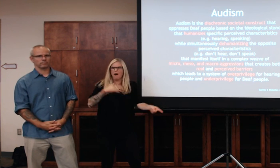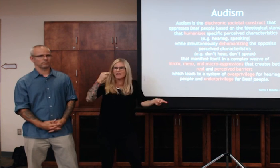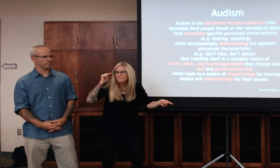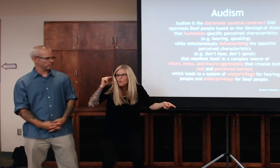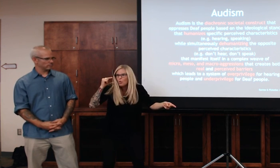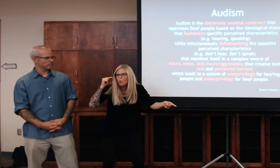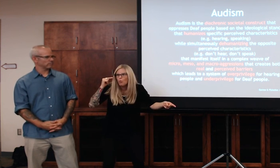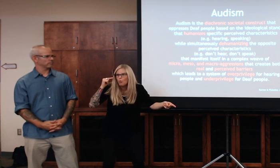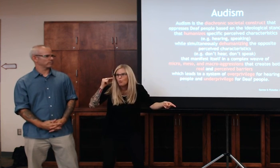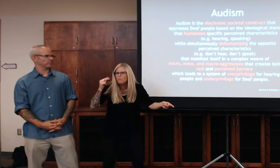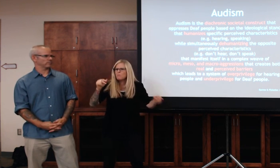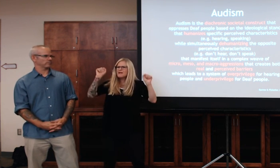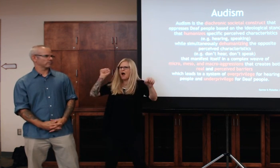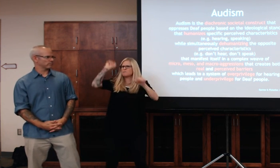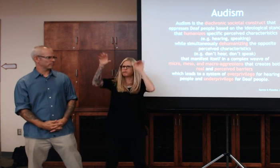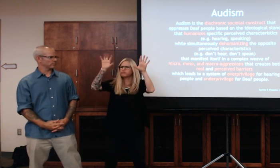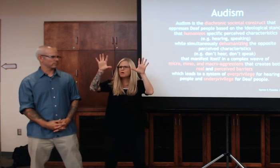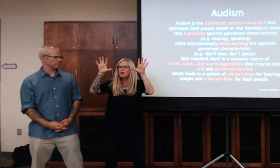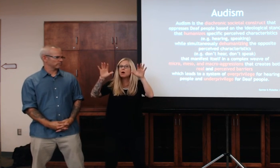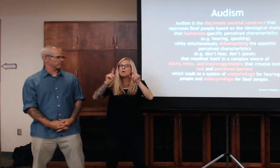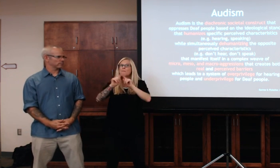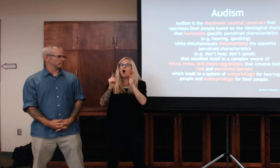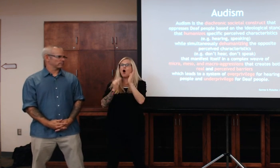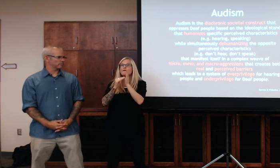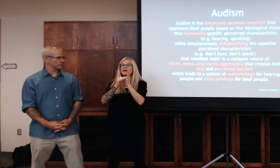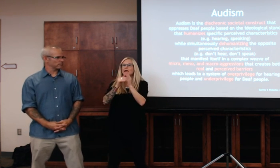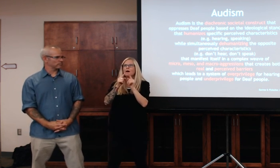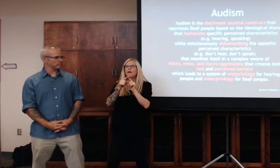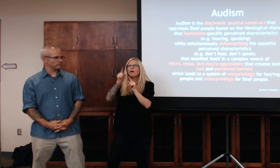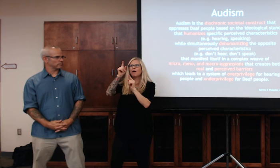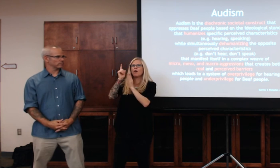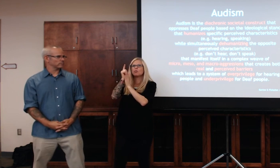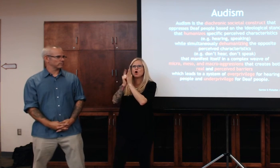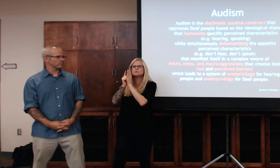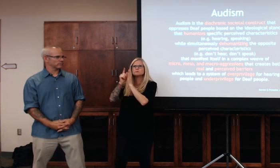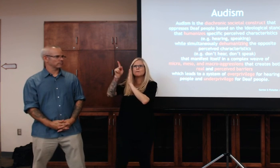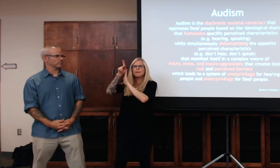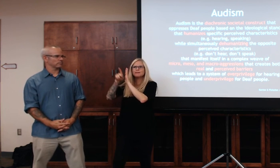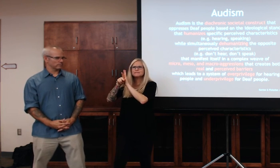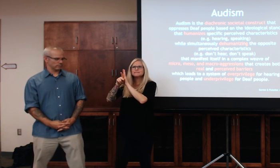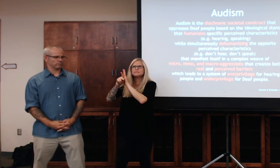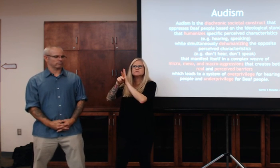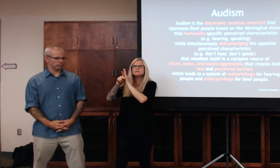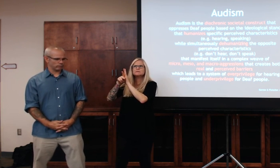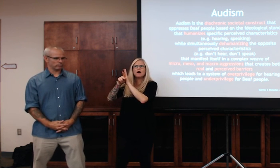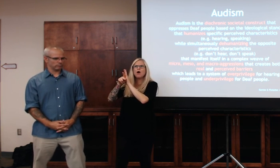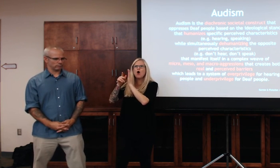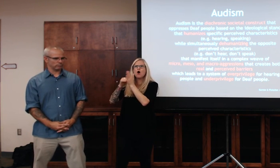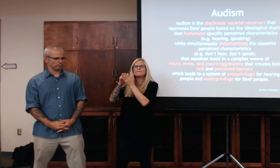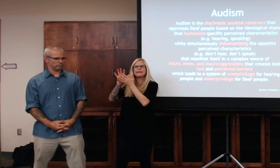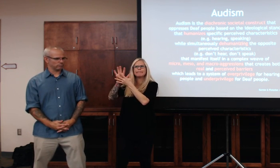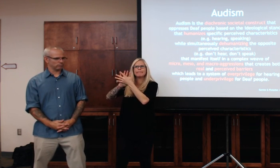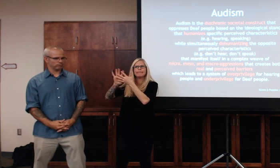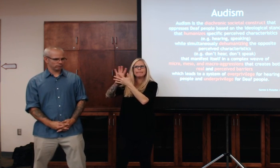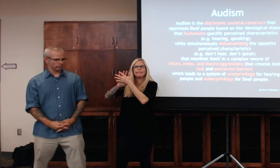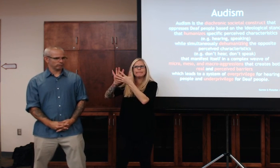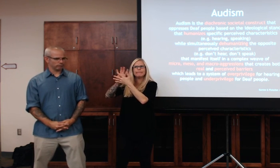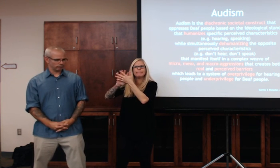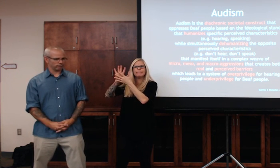your nephew, a family member. We could list these things all day. But if you think moving up the chain, often the laws and the policies